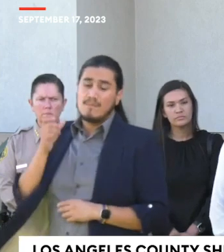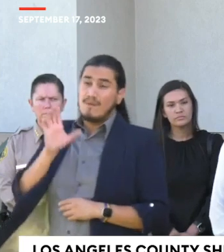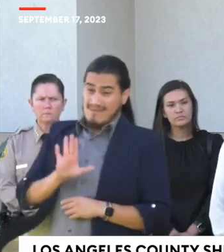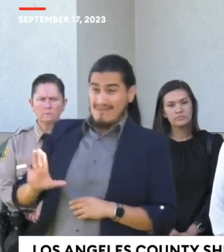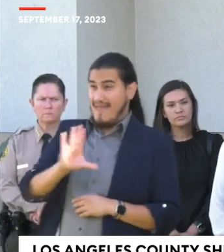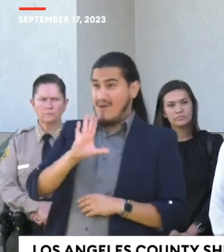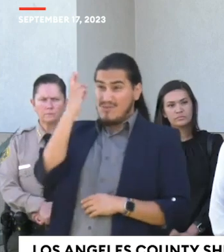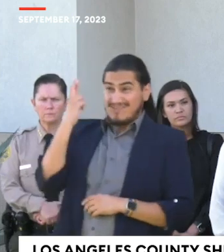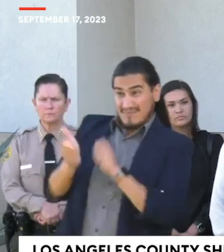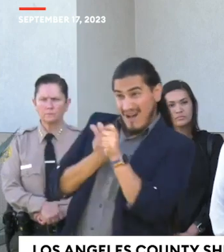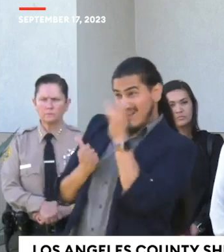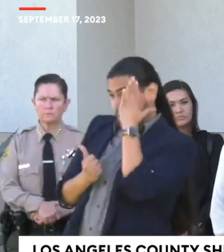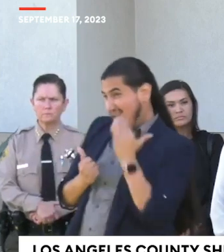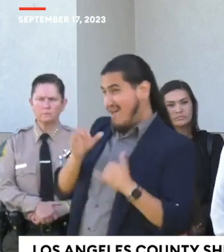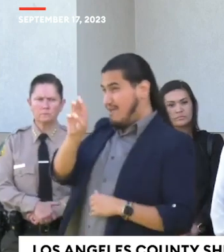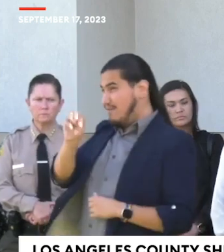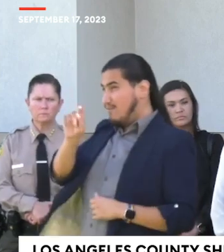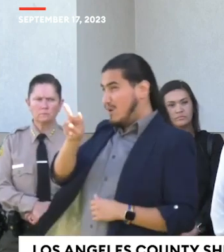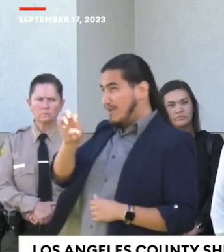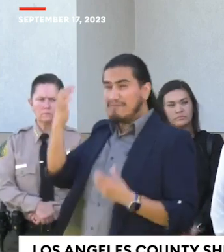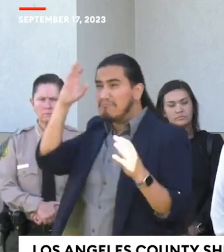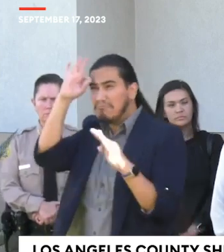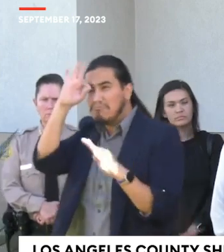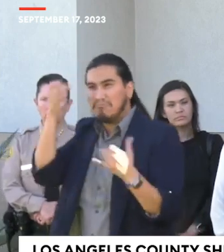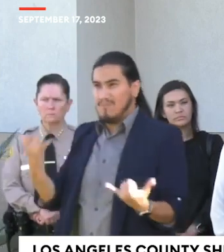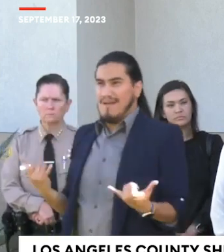Motive-wise, we don't know yet, but we intend to find out.